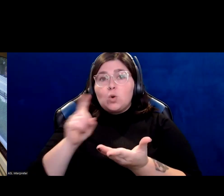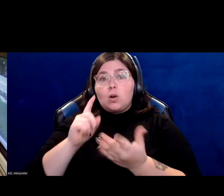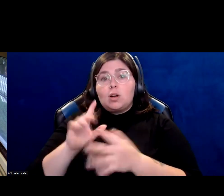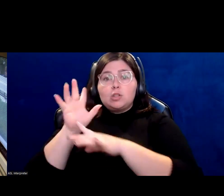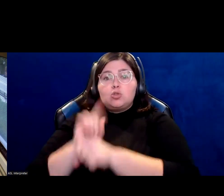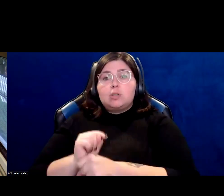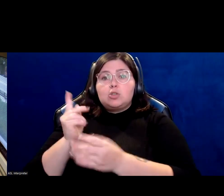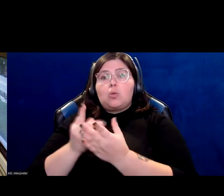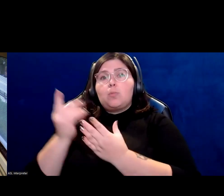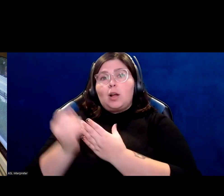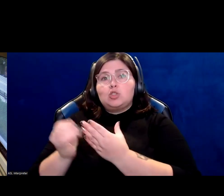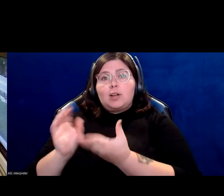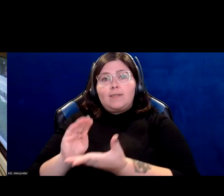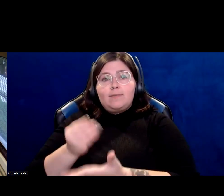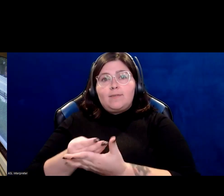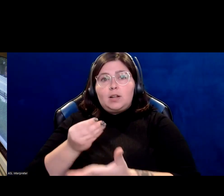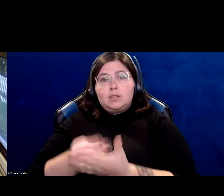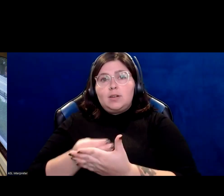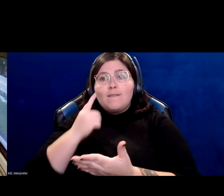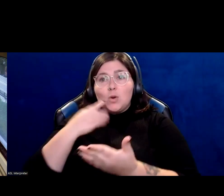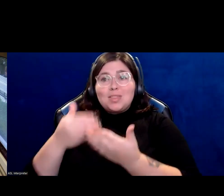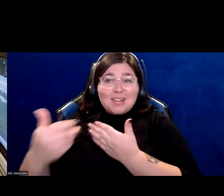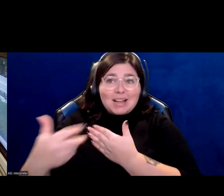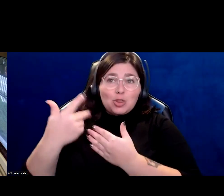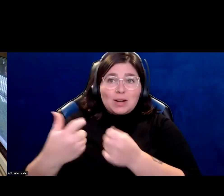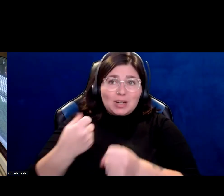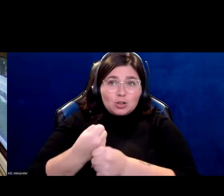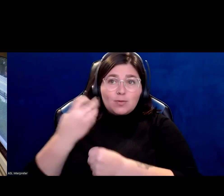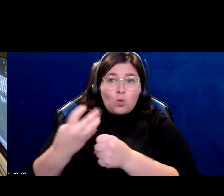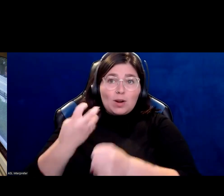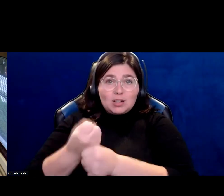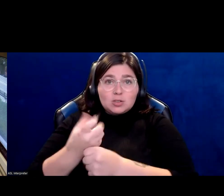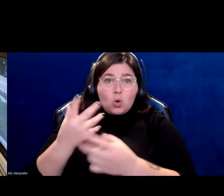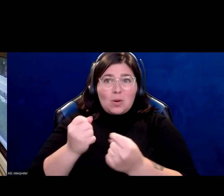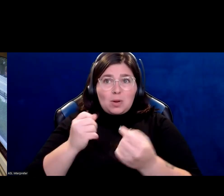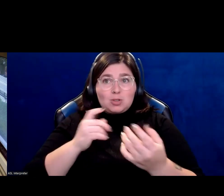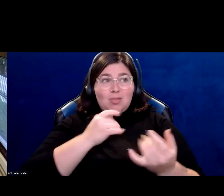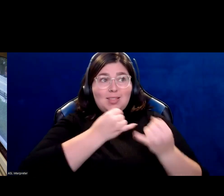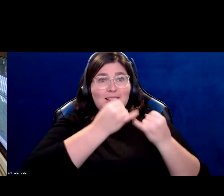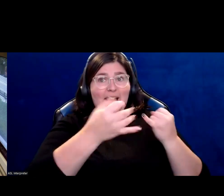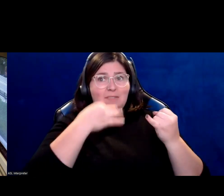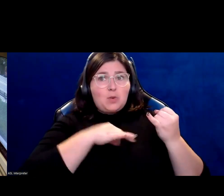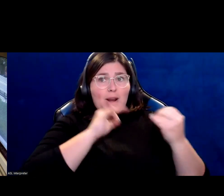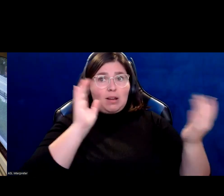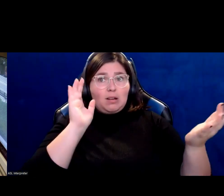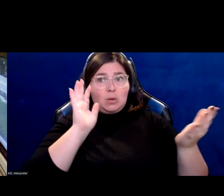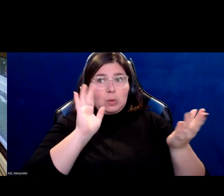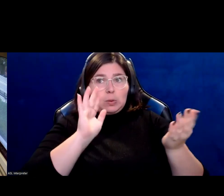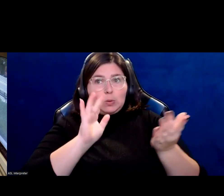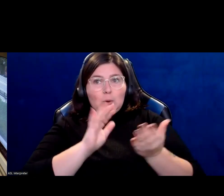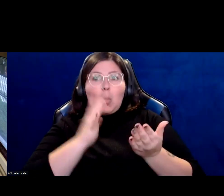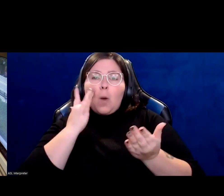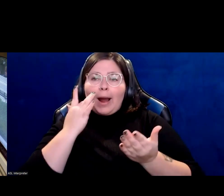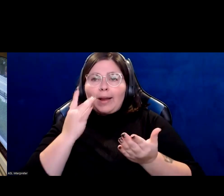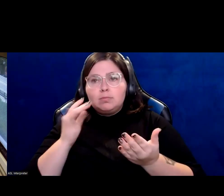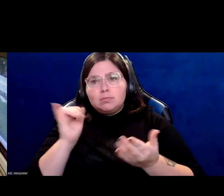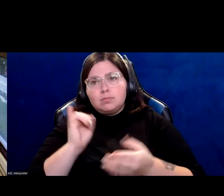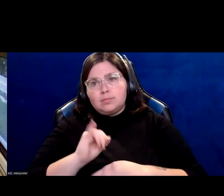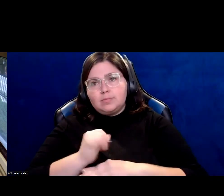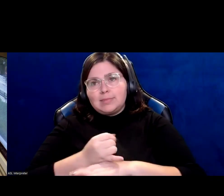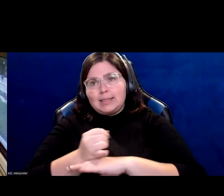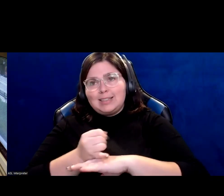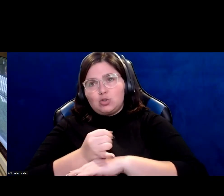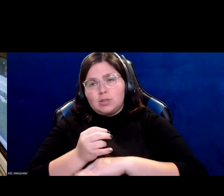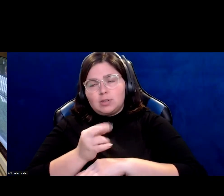fund. We want to, over the next 3 to 4 years, wean ourselves off of this line of credit, just given interest rates. And as we do that, we're going to continue to